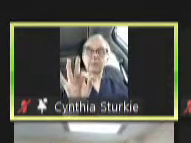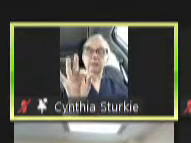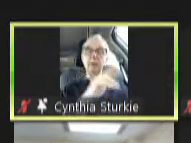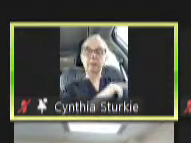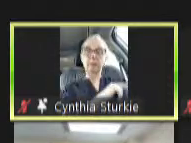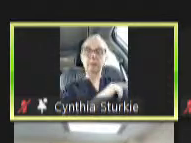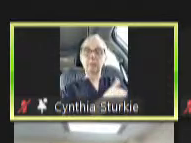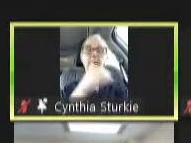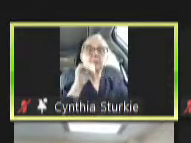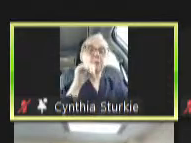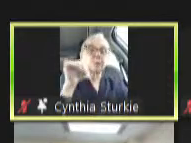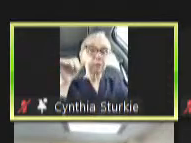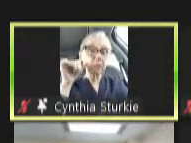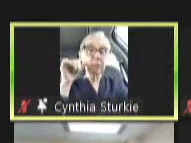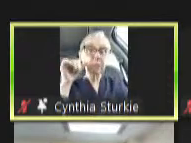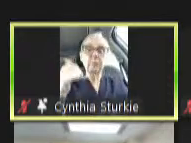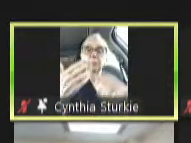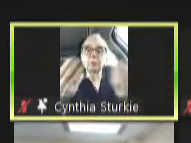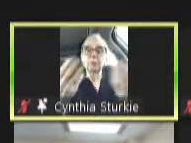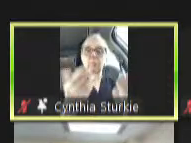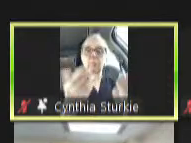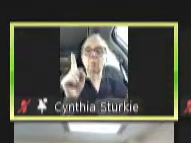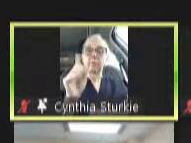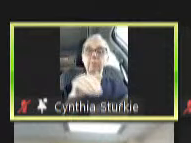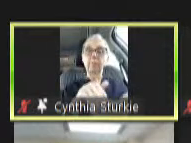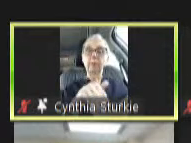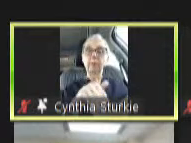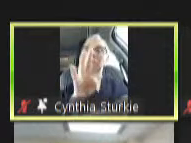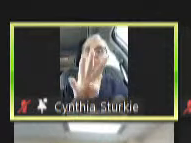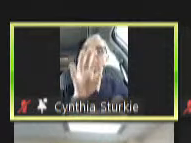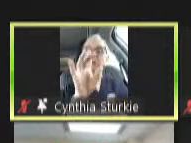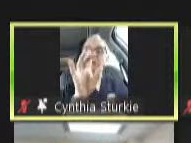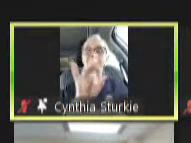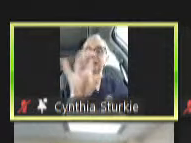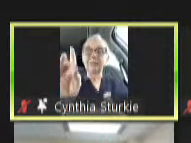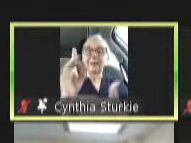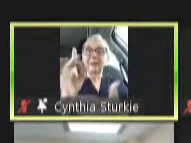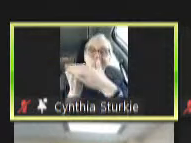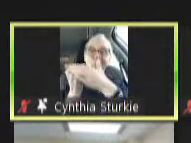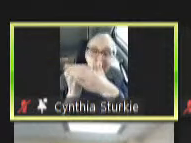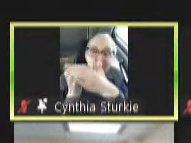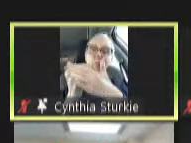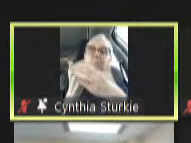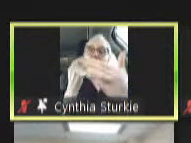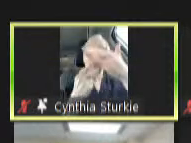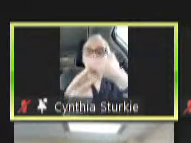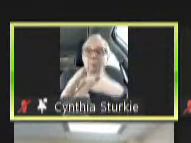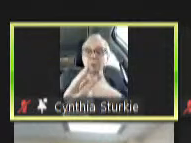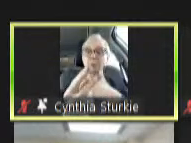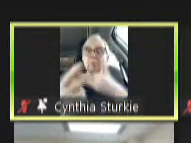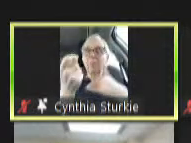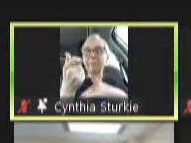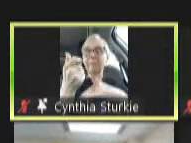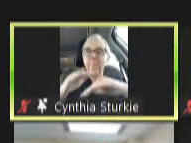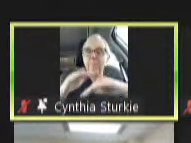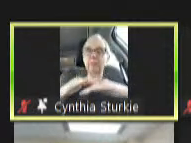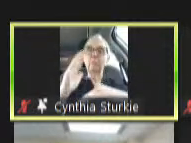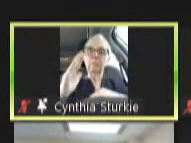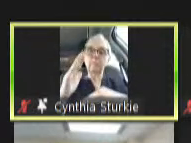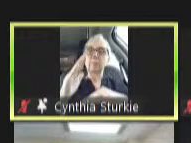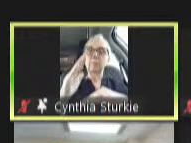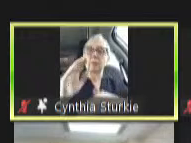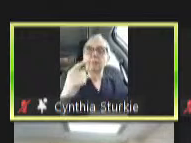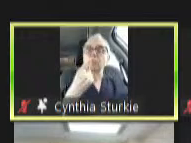of yesterday, that value here in Colorado was 1,488. We are now a little bit above that. And then the next scenario, that